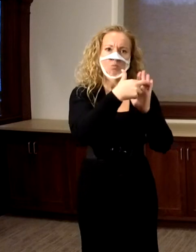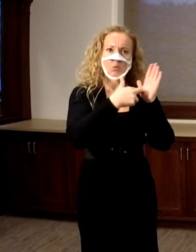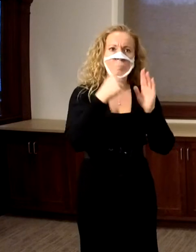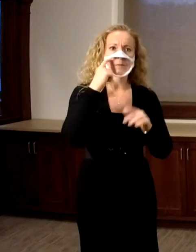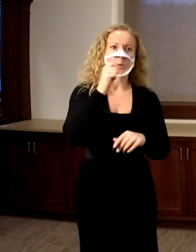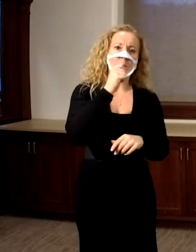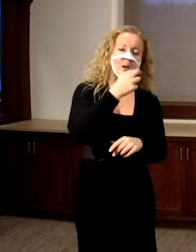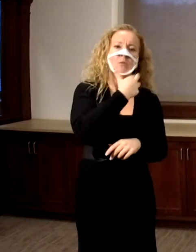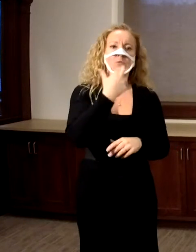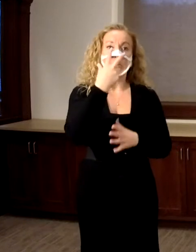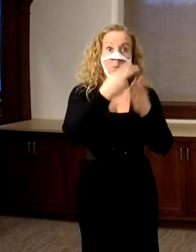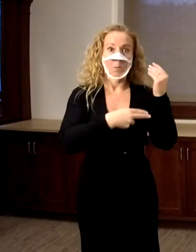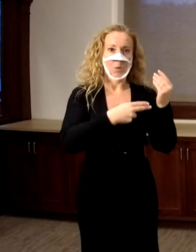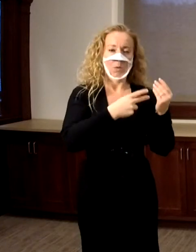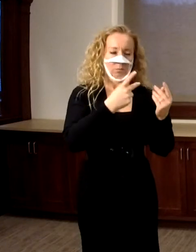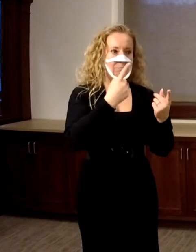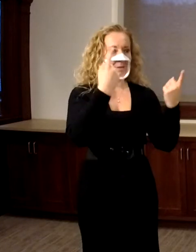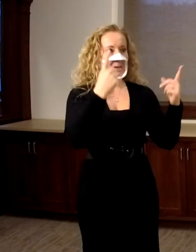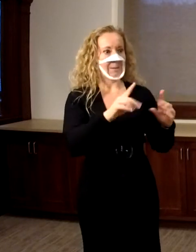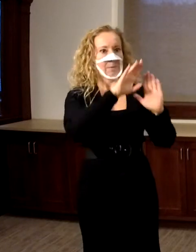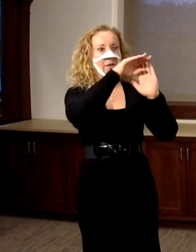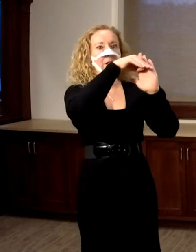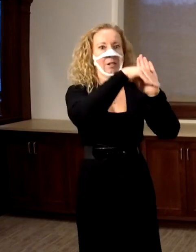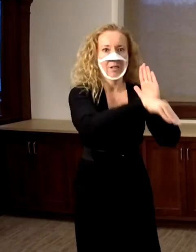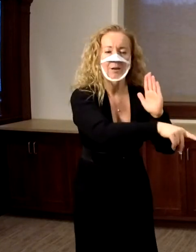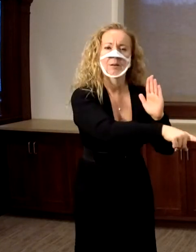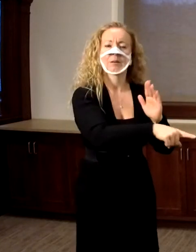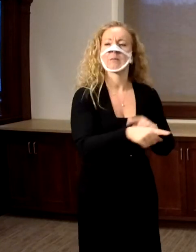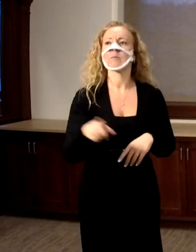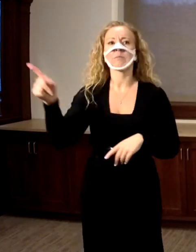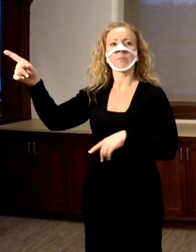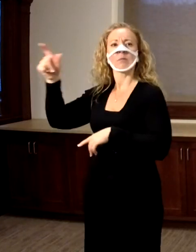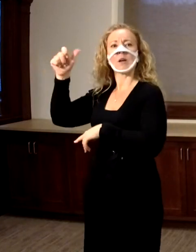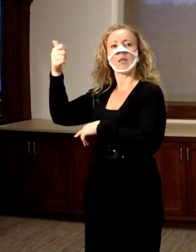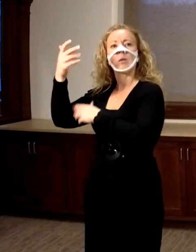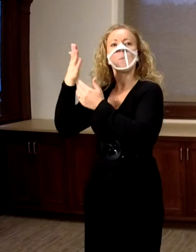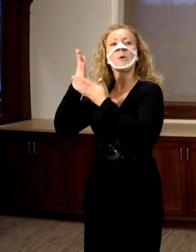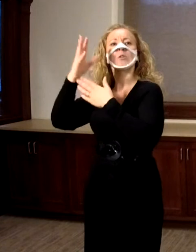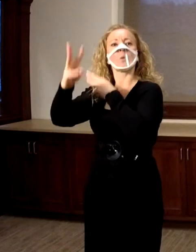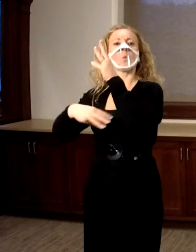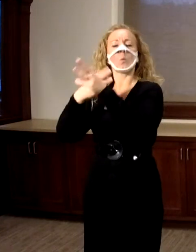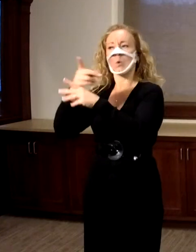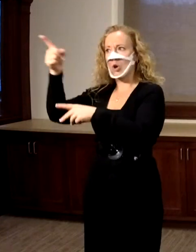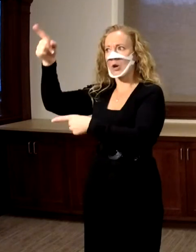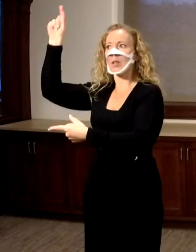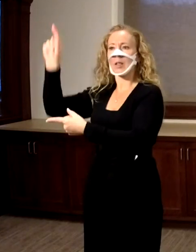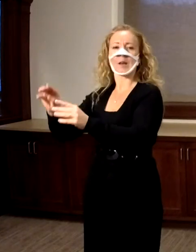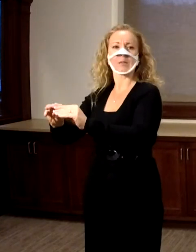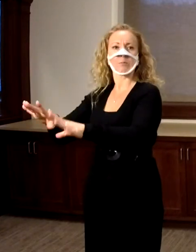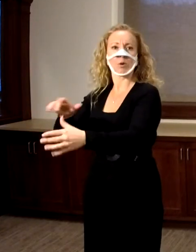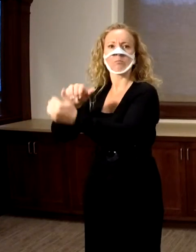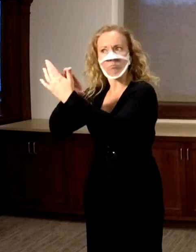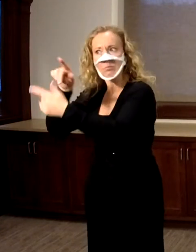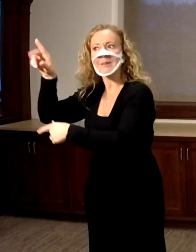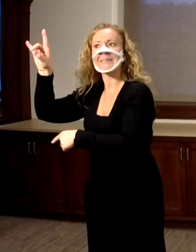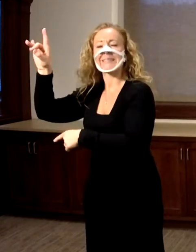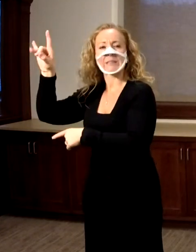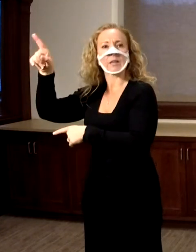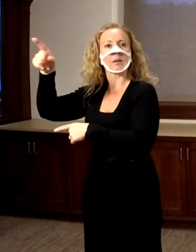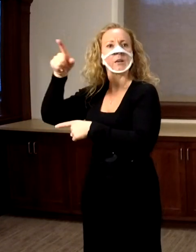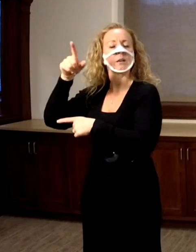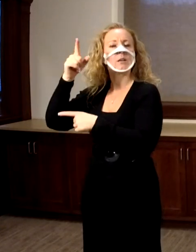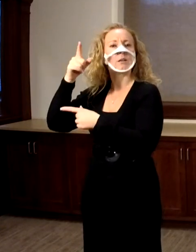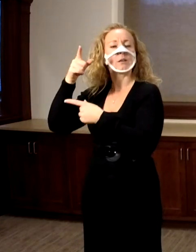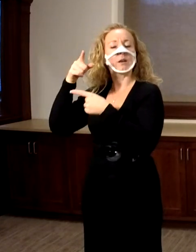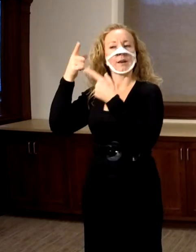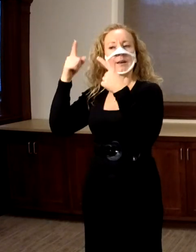restaurants. We've seen it work in many parts of the world. For example, mitigation strategies have substantially slowed the spread of the